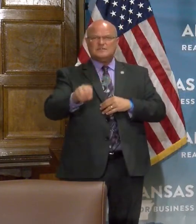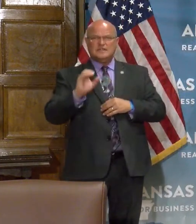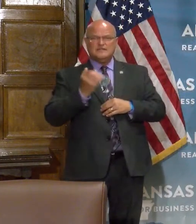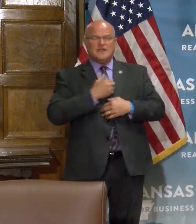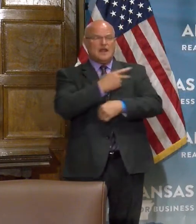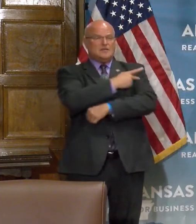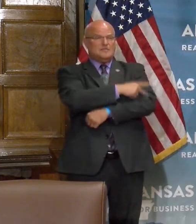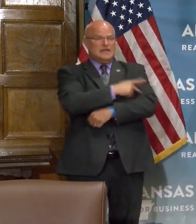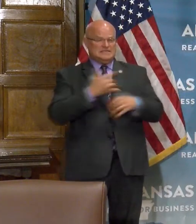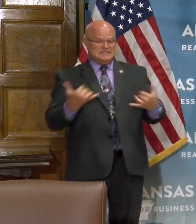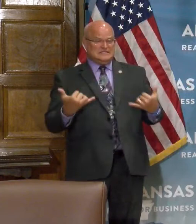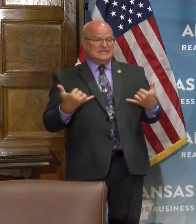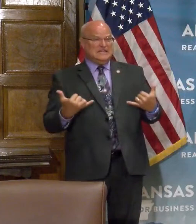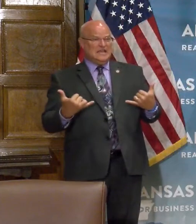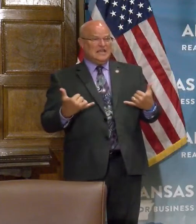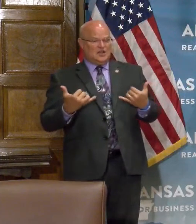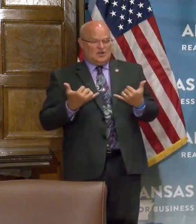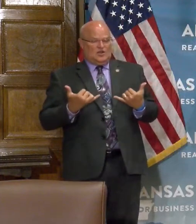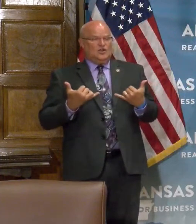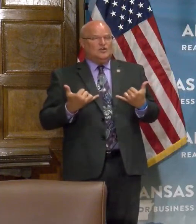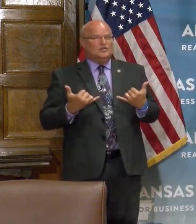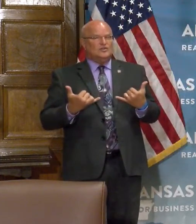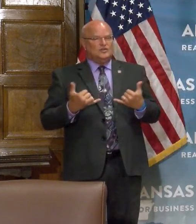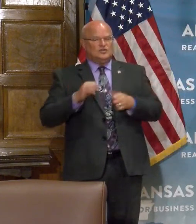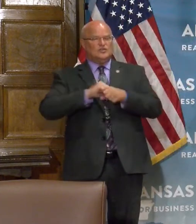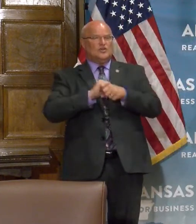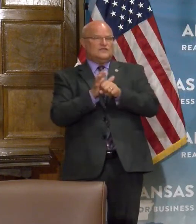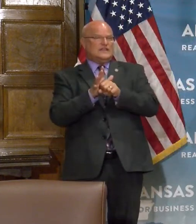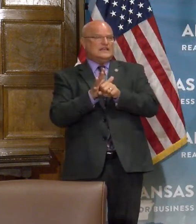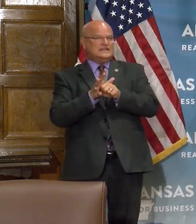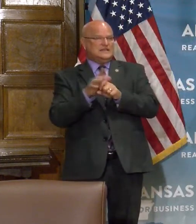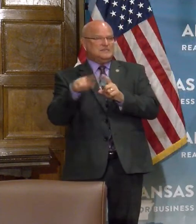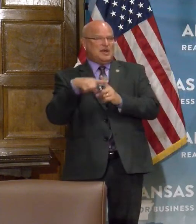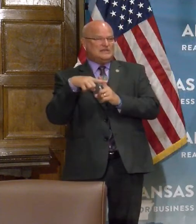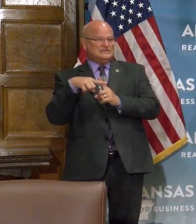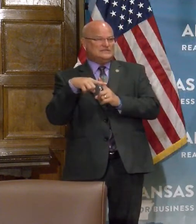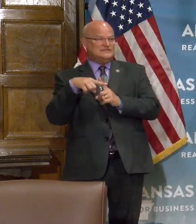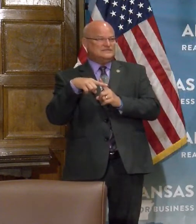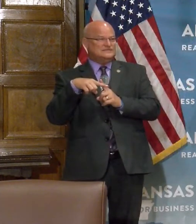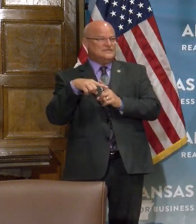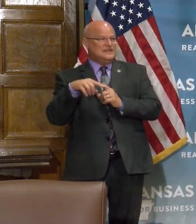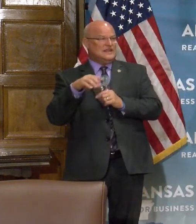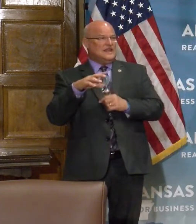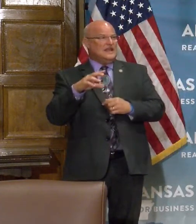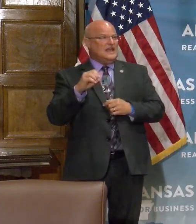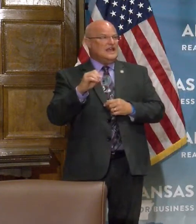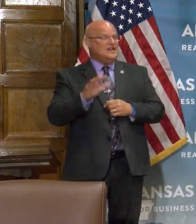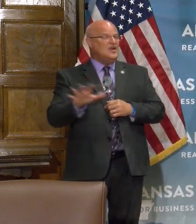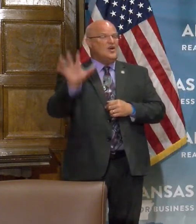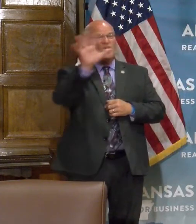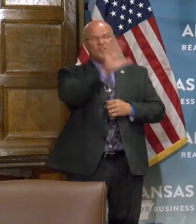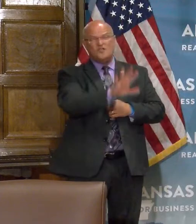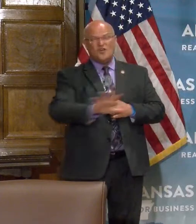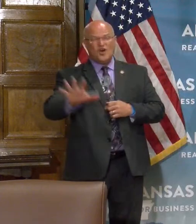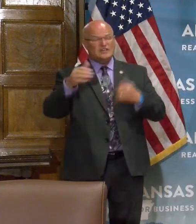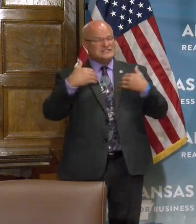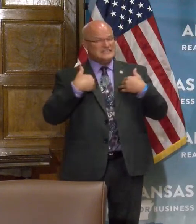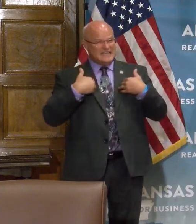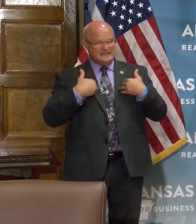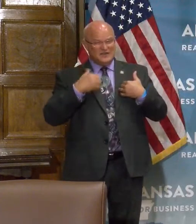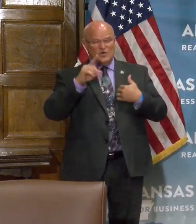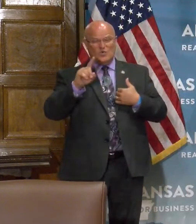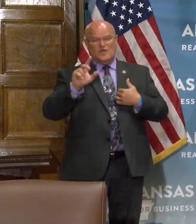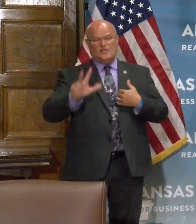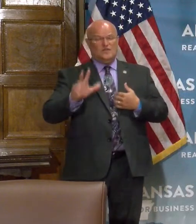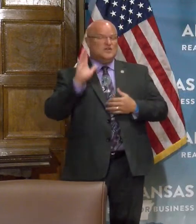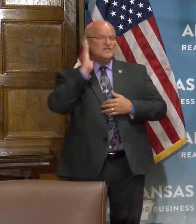our patients today are currently COVID-19 positive, and overall we have still 1/3 of